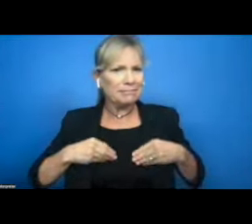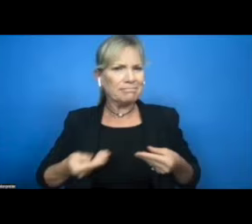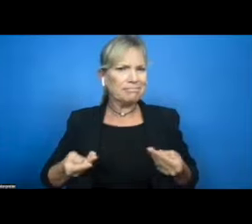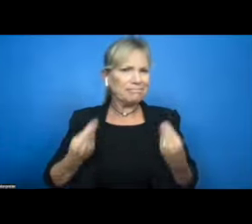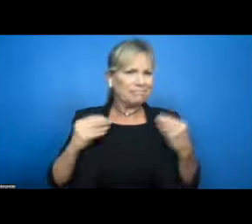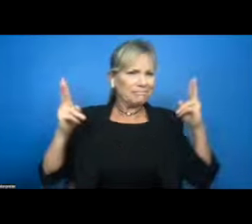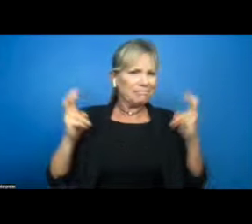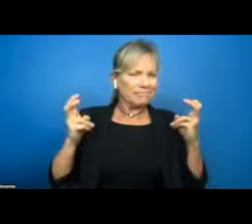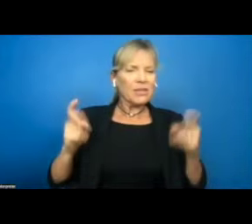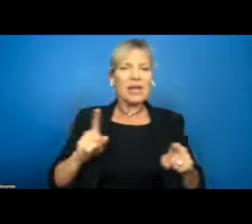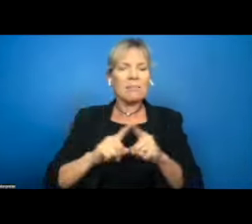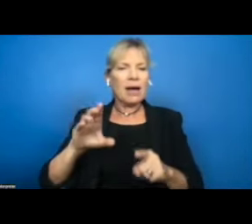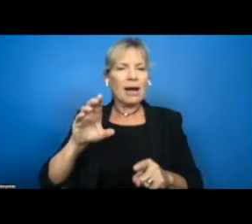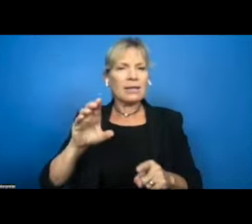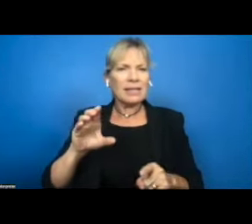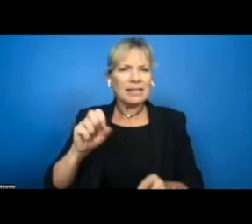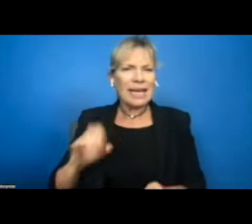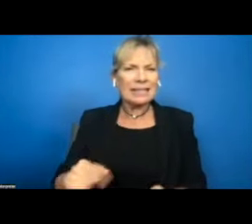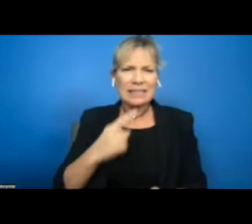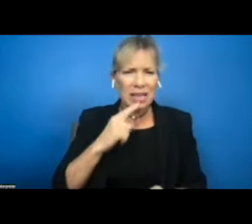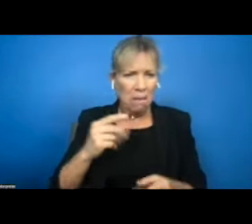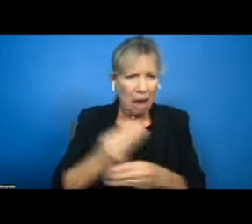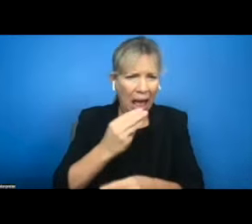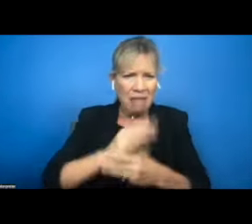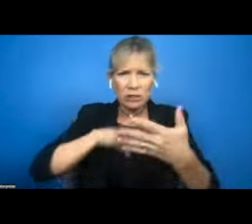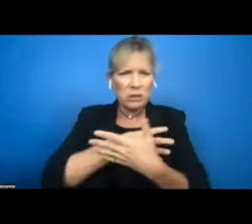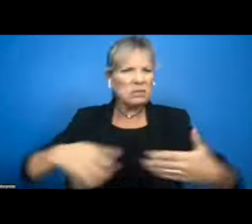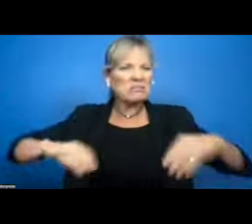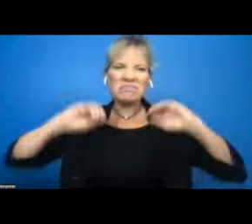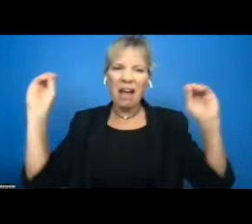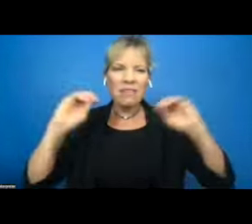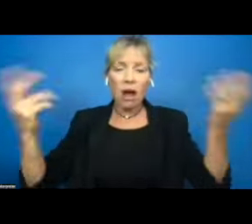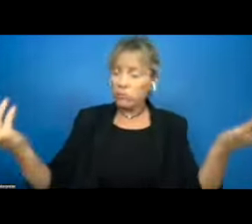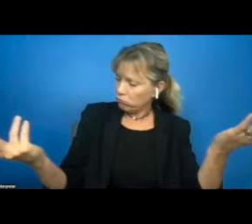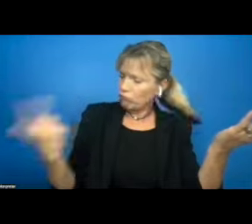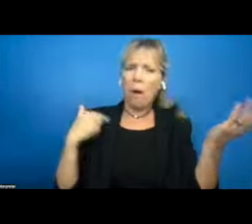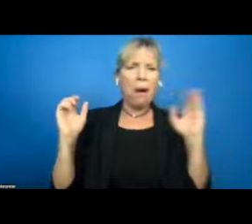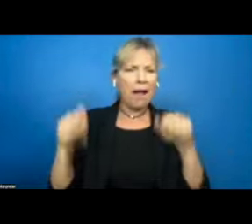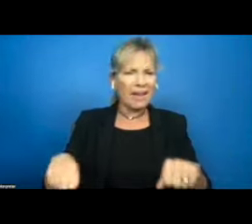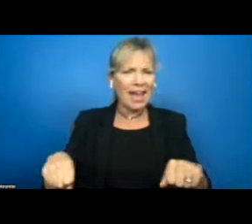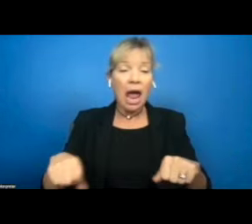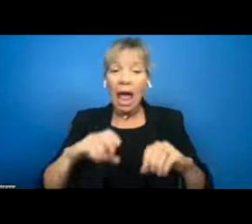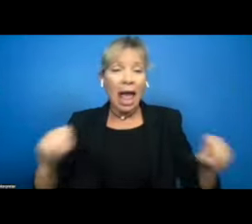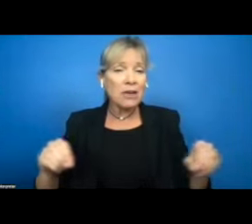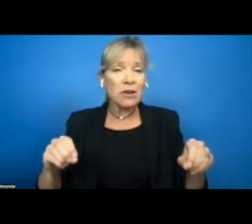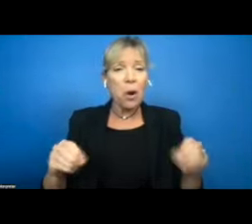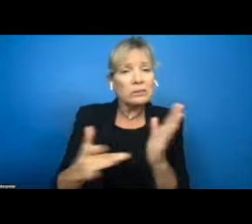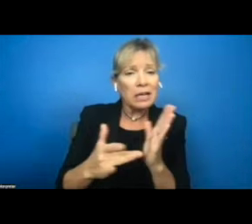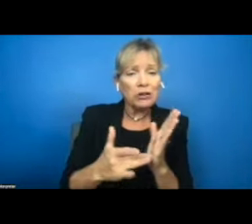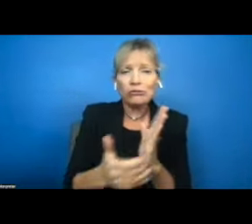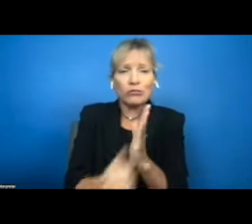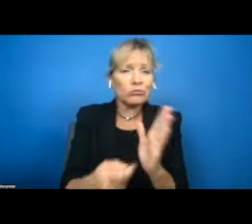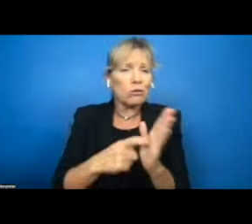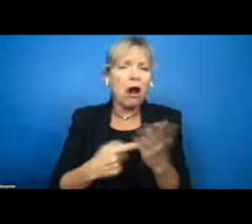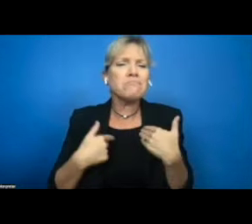then Casey told me there was no math or spreadsheets involved. And I was like, yeah, I can do that, and no tech skills involved.